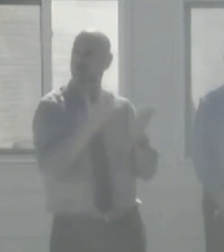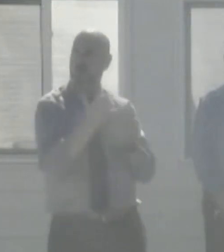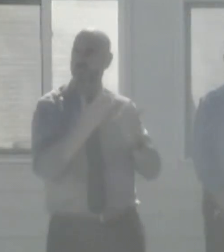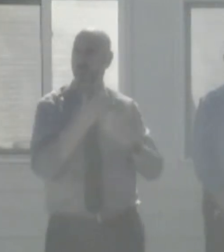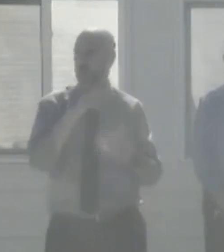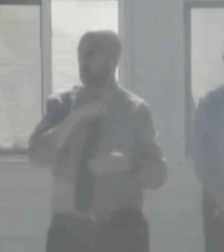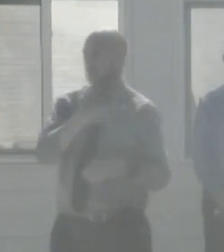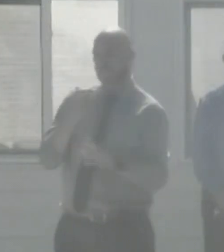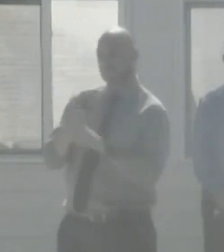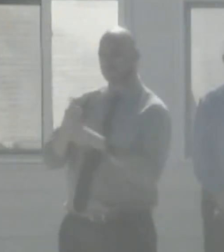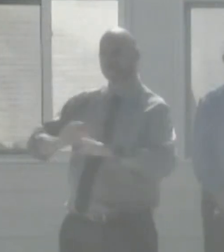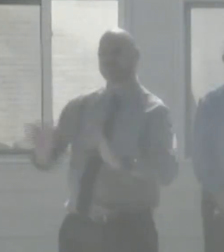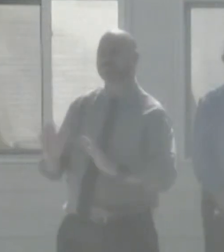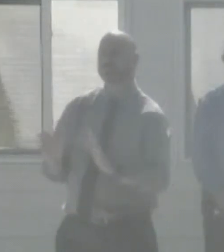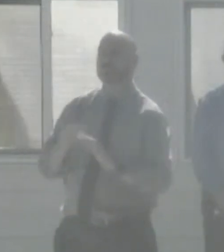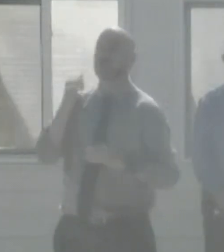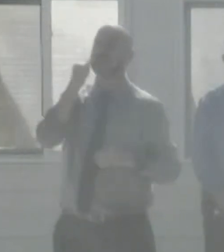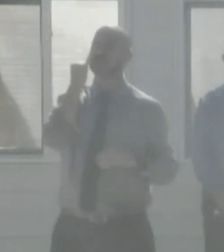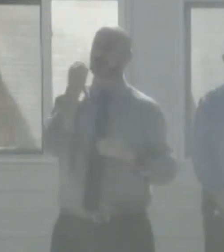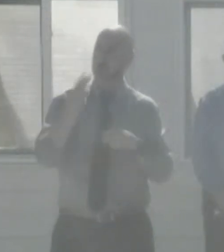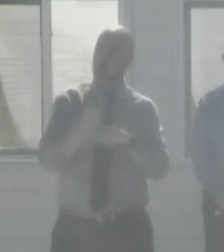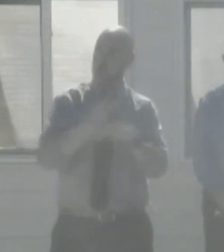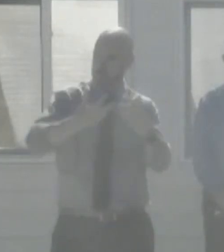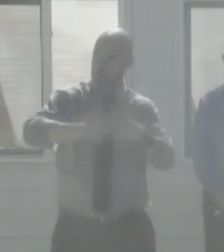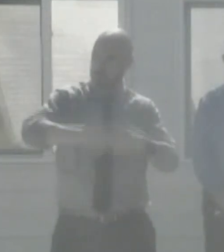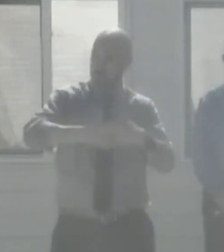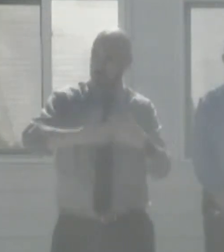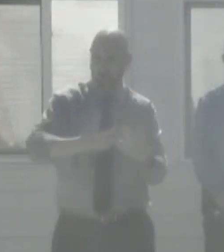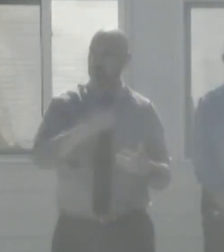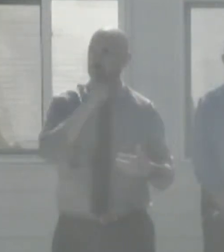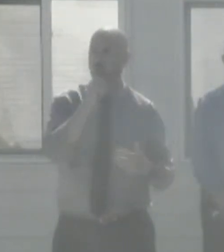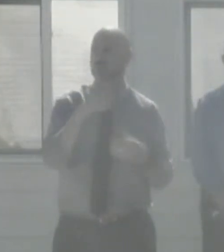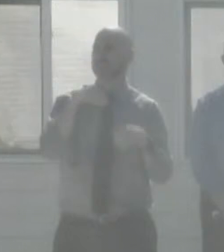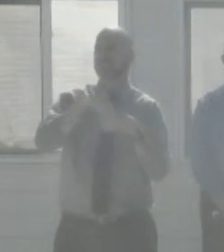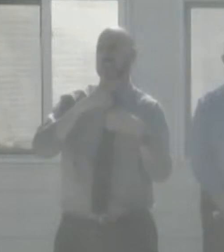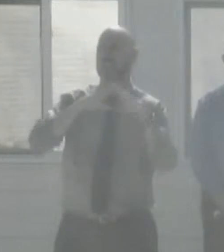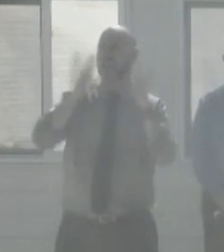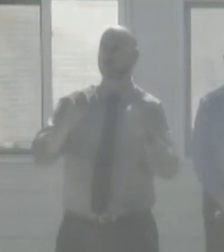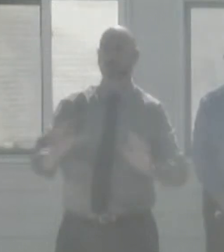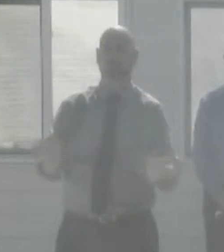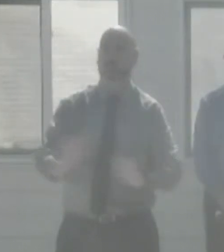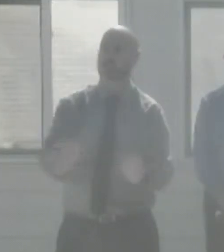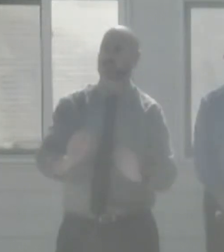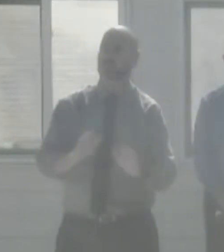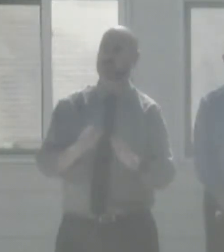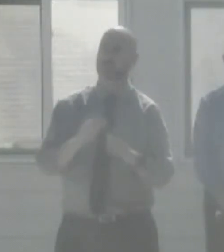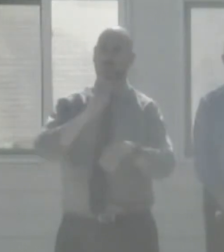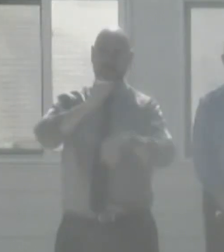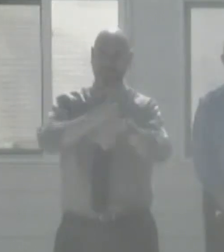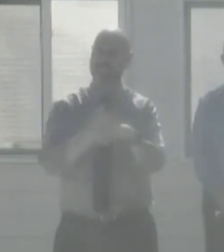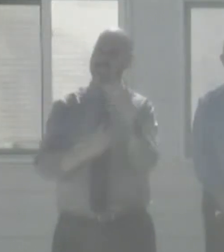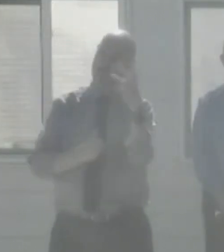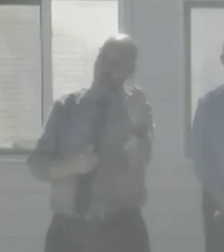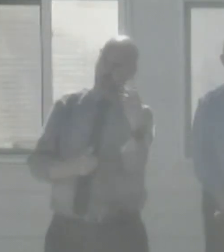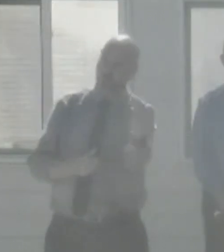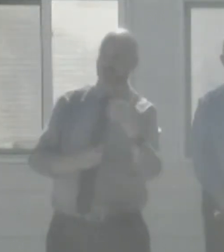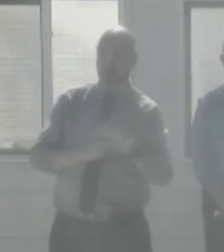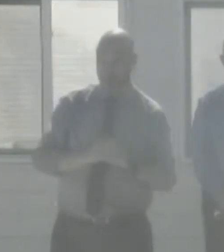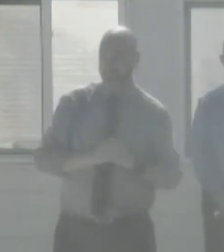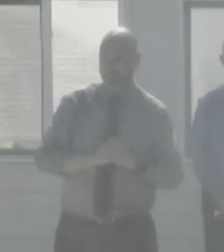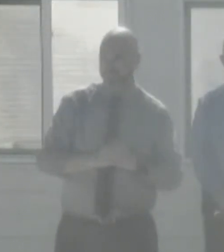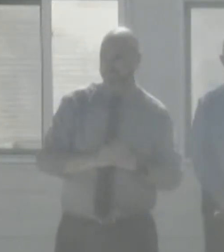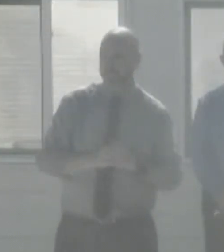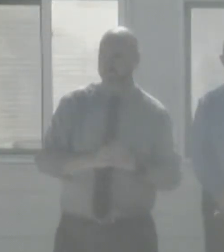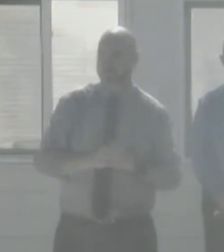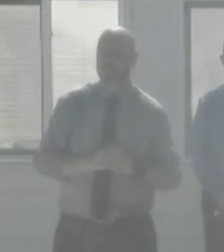not operate your generator inside your home. It must be operated outside your home. We still have